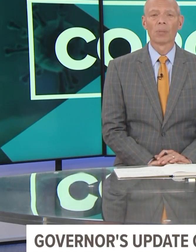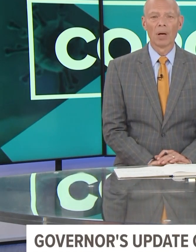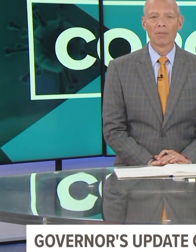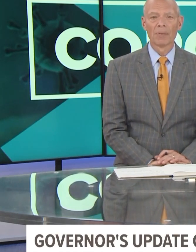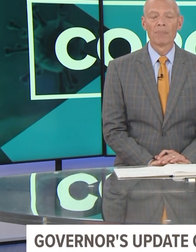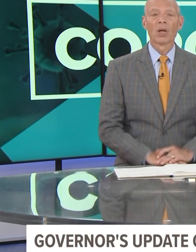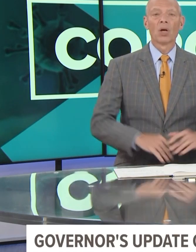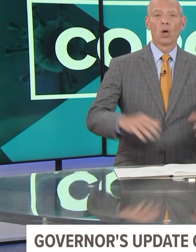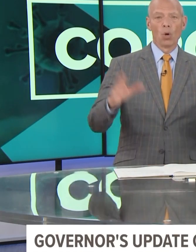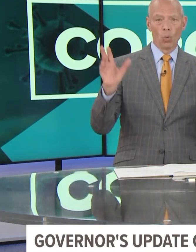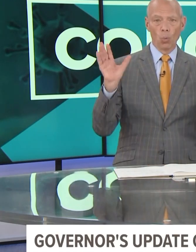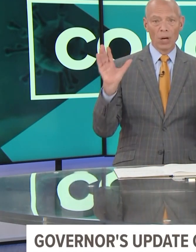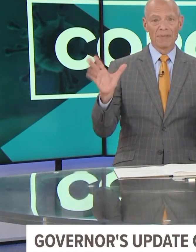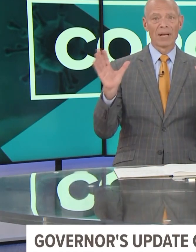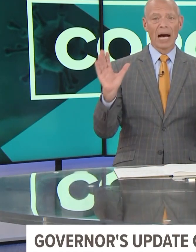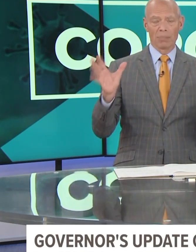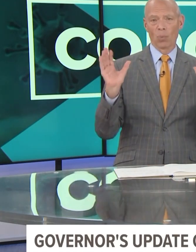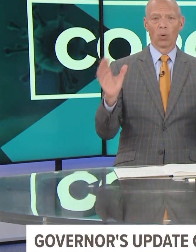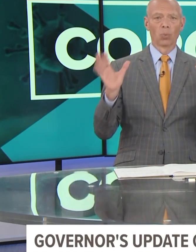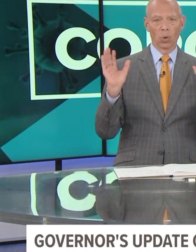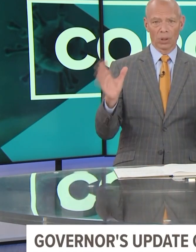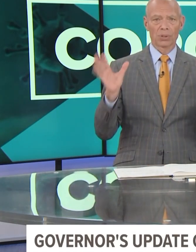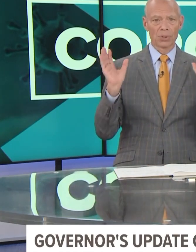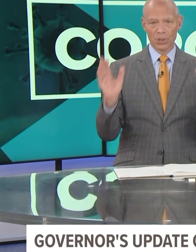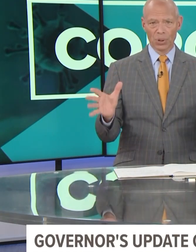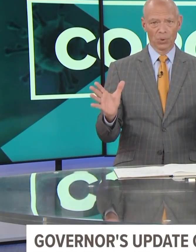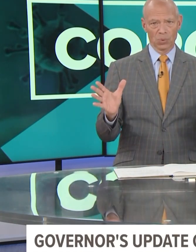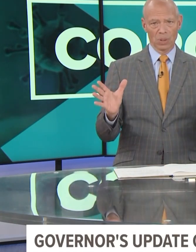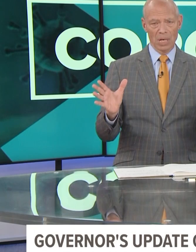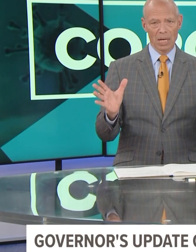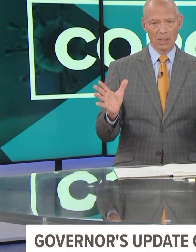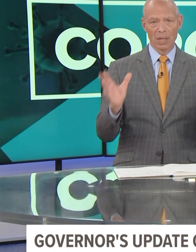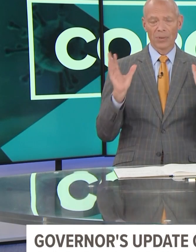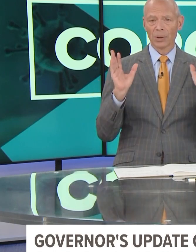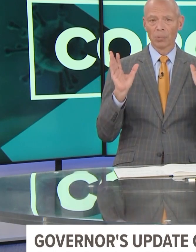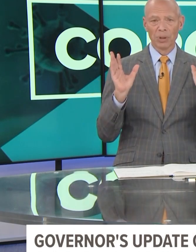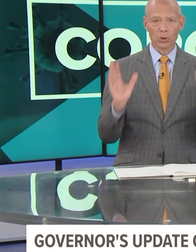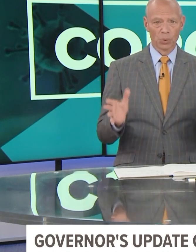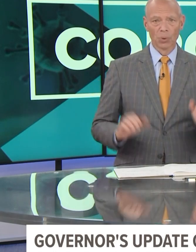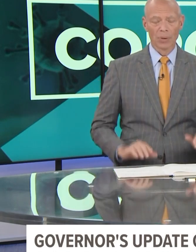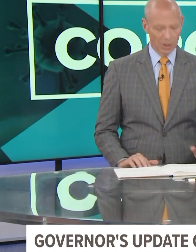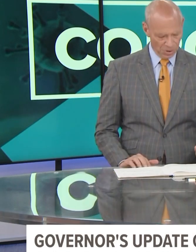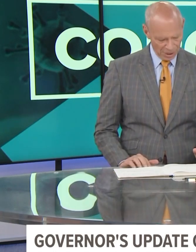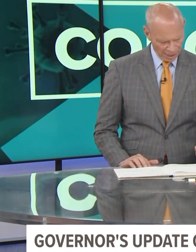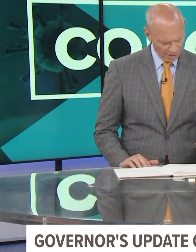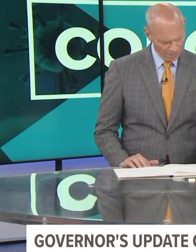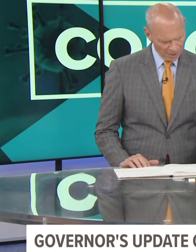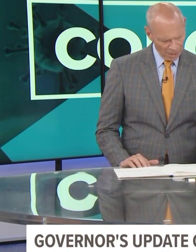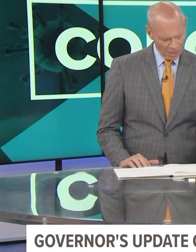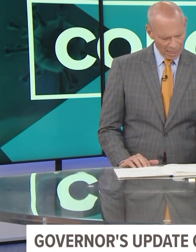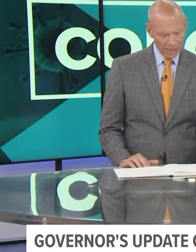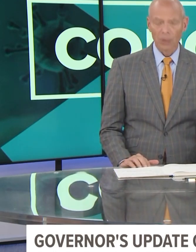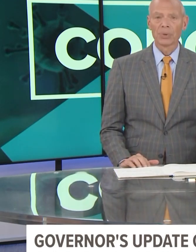some form of, we've got more work to do. And nothing could be truer than